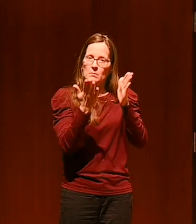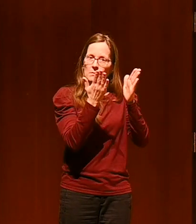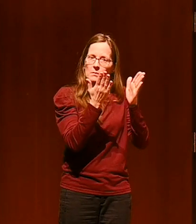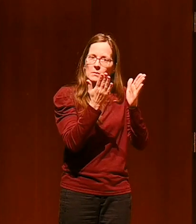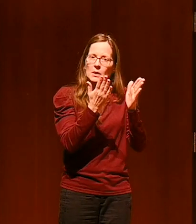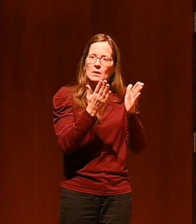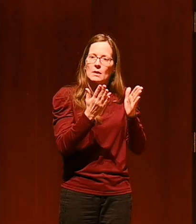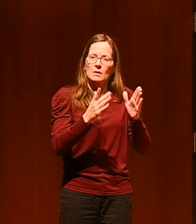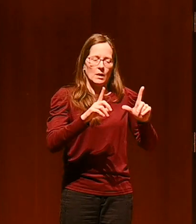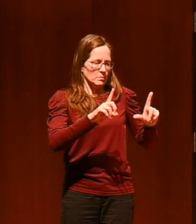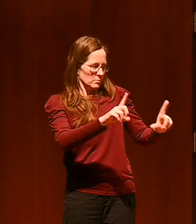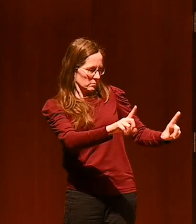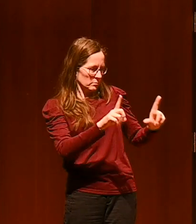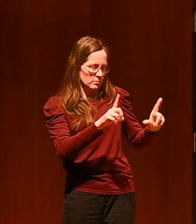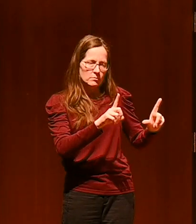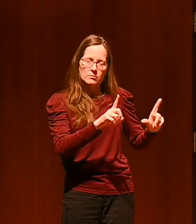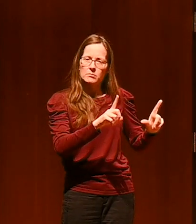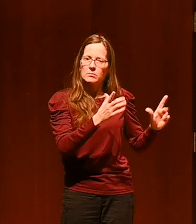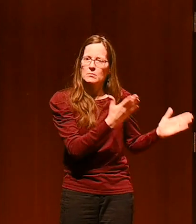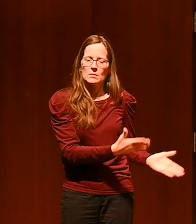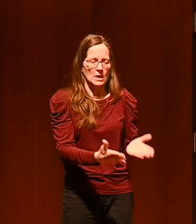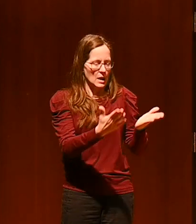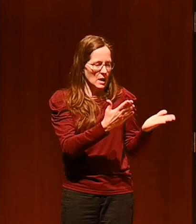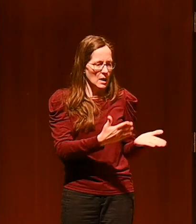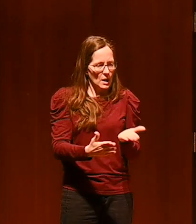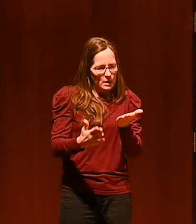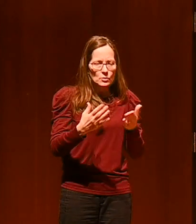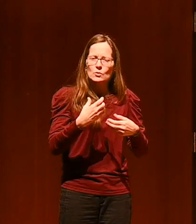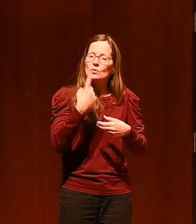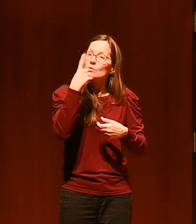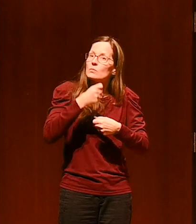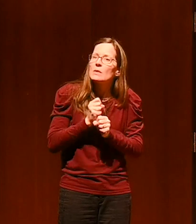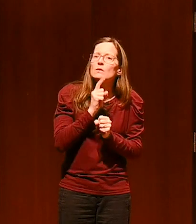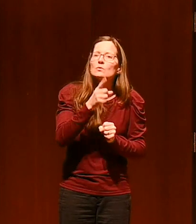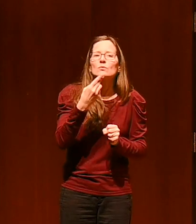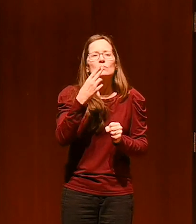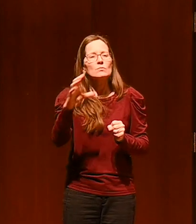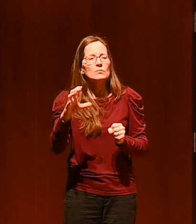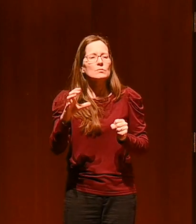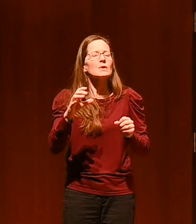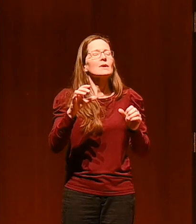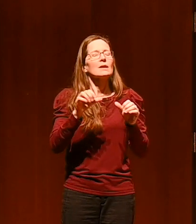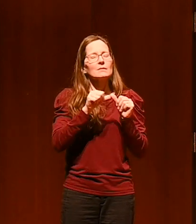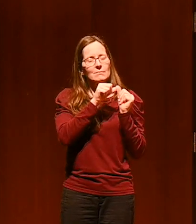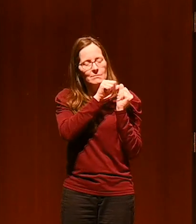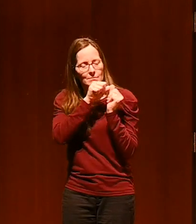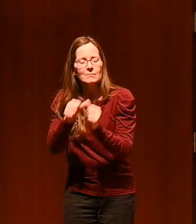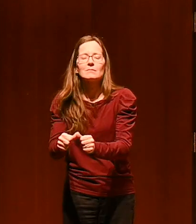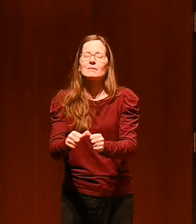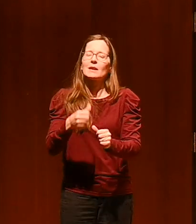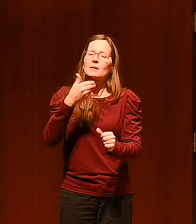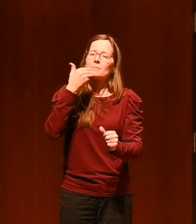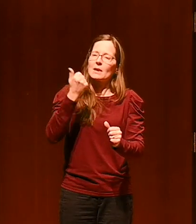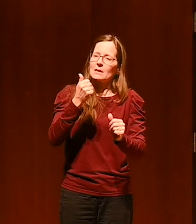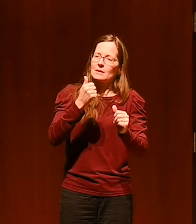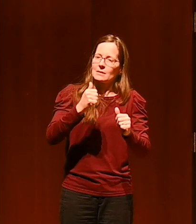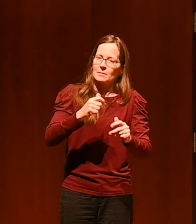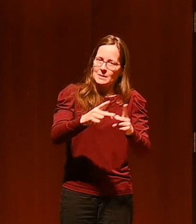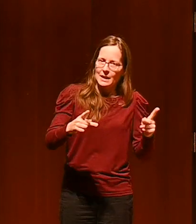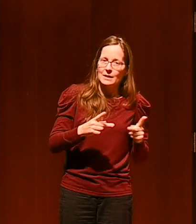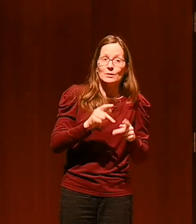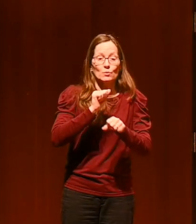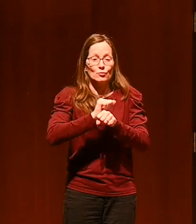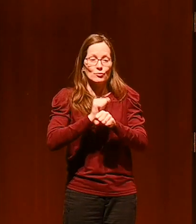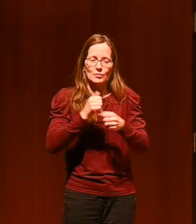County remains one of the best places to live, work, play, grow, thrive, and be your best